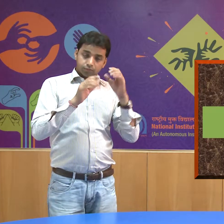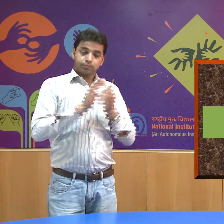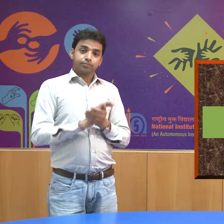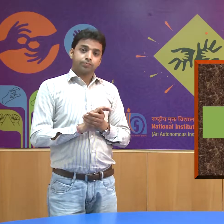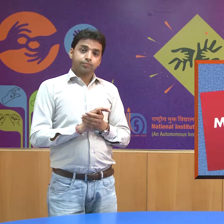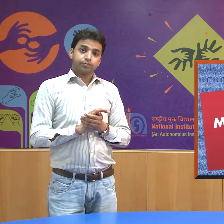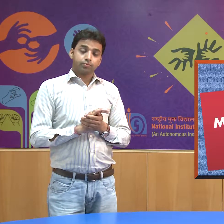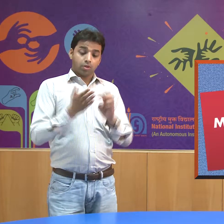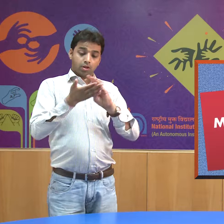Maurya,